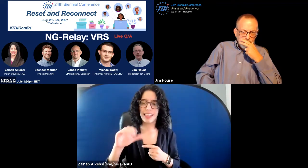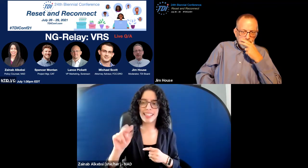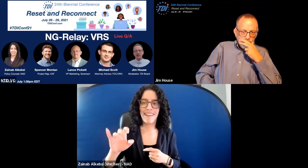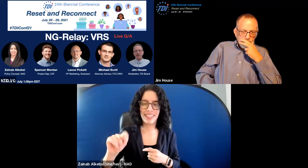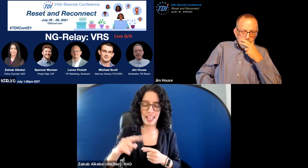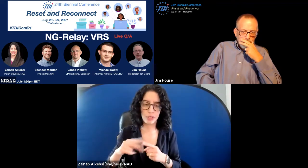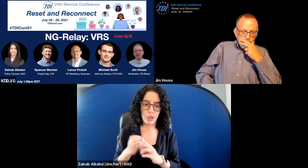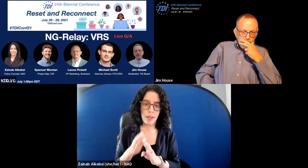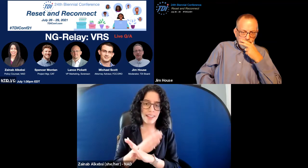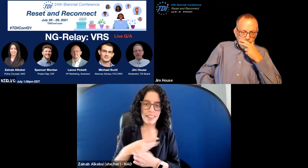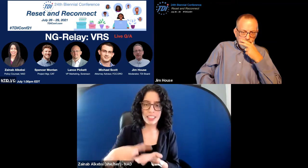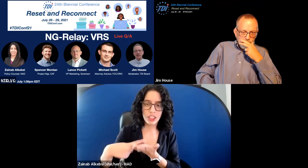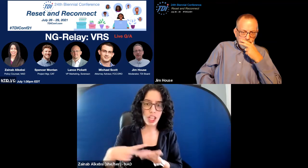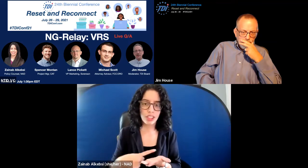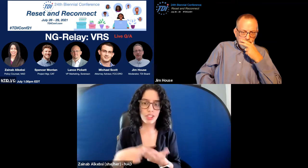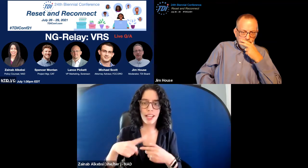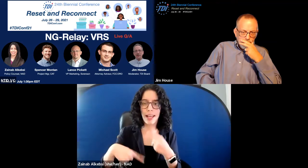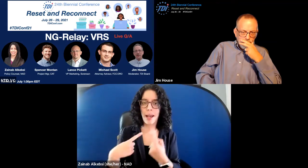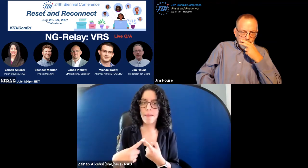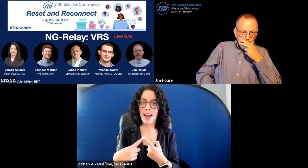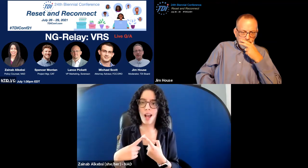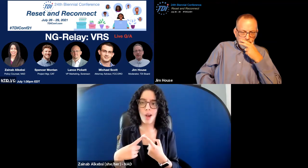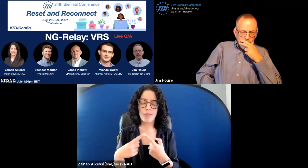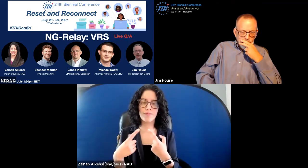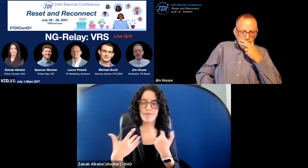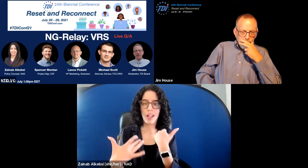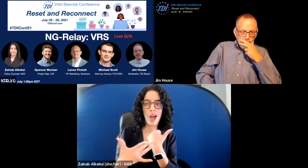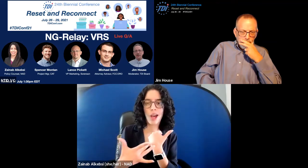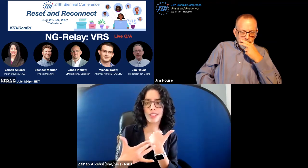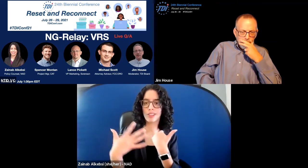a caveat to the previous discussion